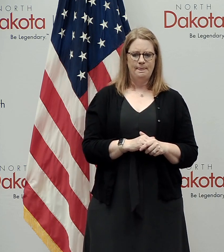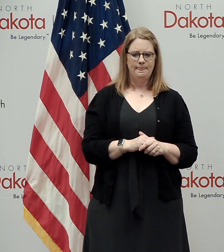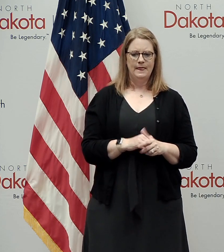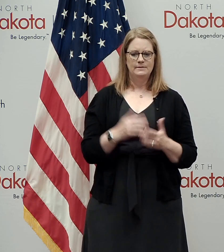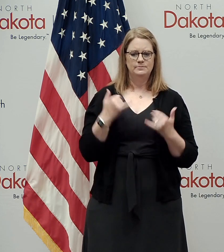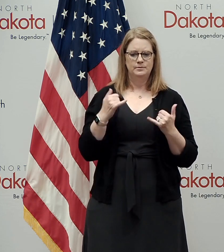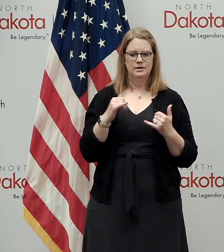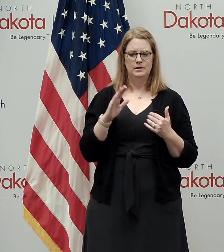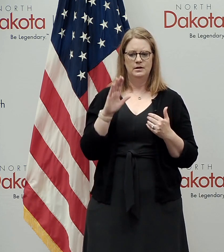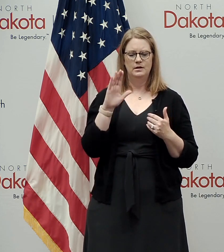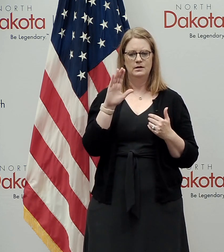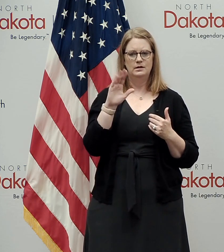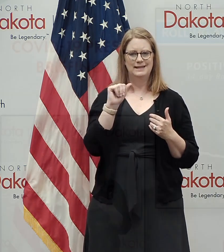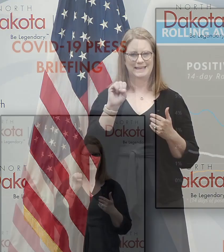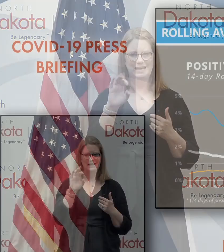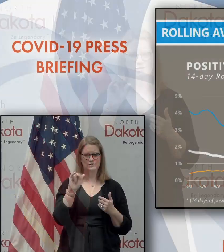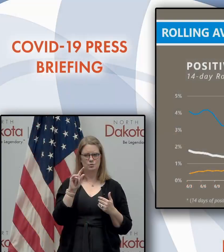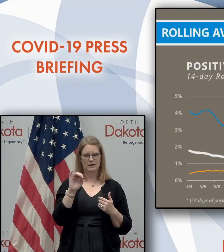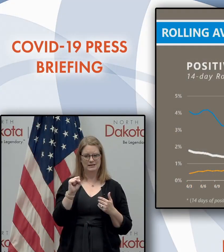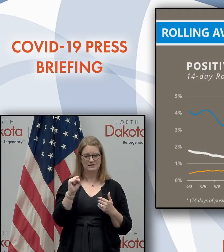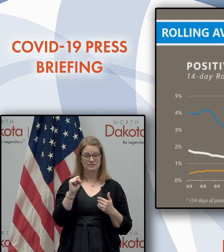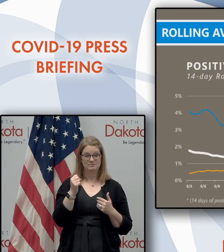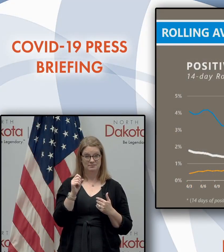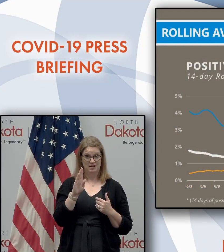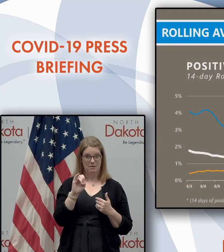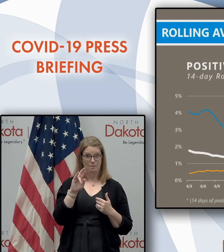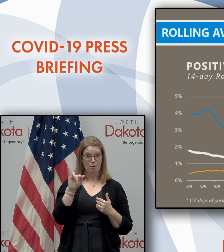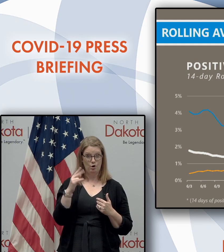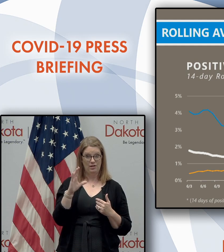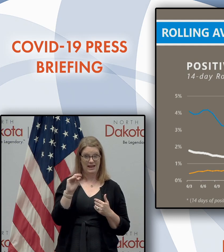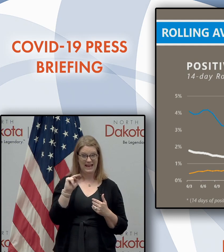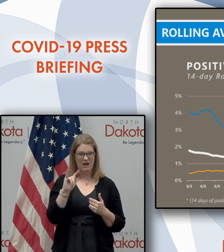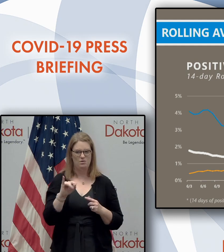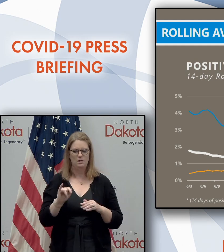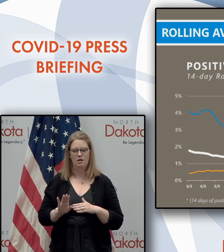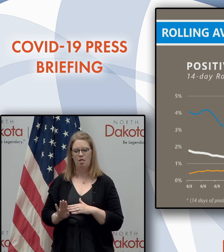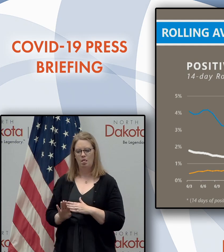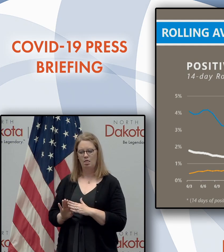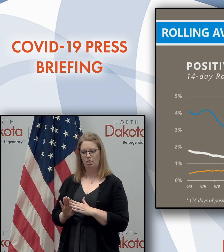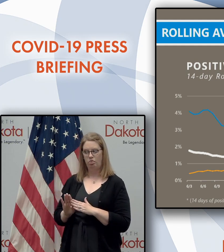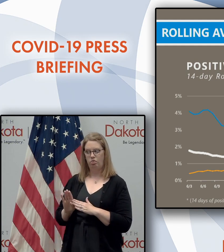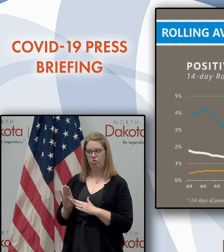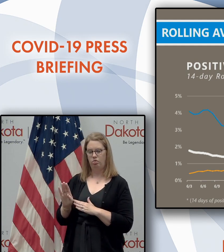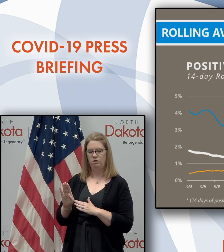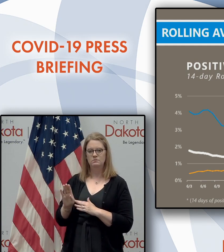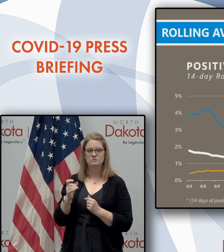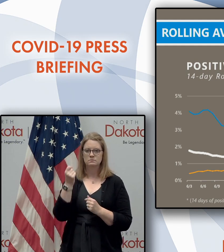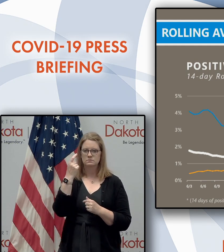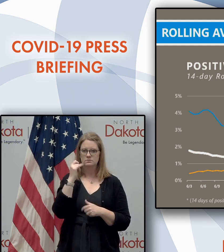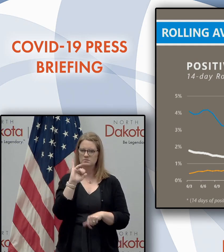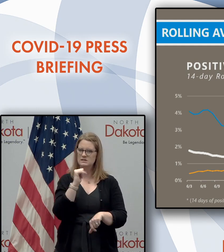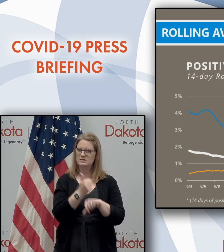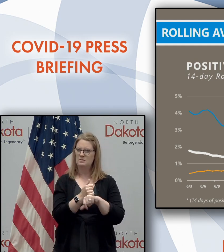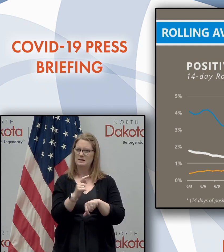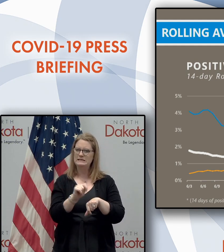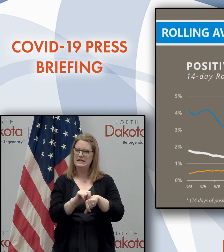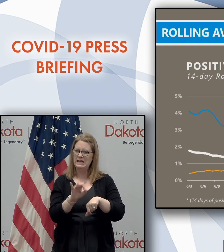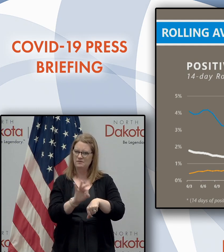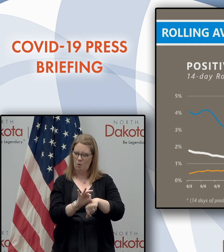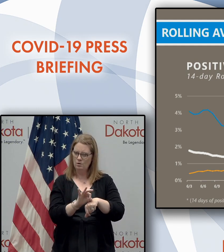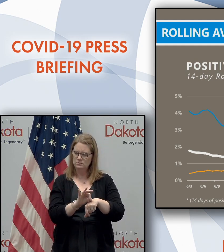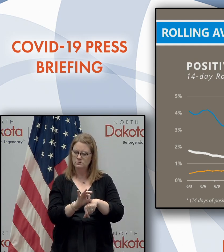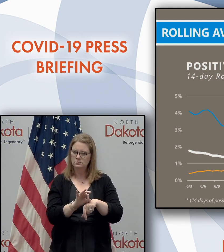see Burley climbing faster than the rate. As you know, we announced that we put together a task force that's